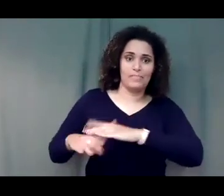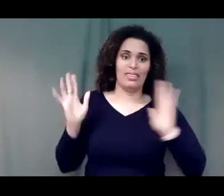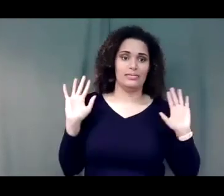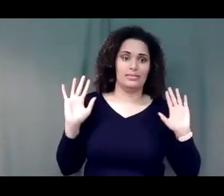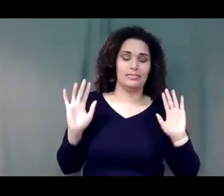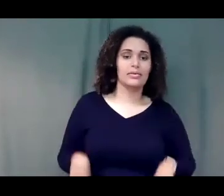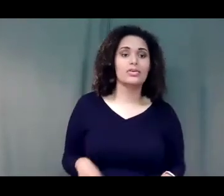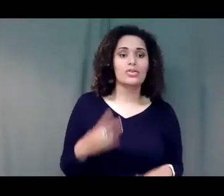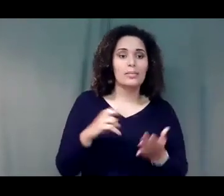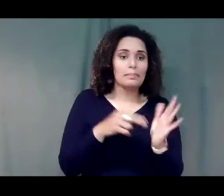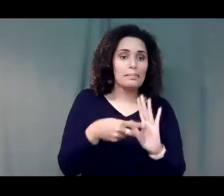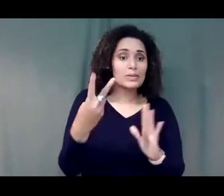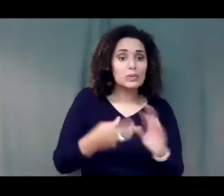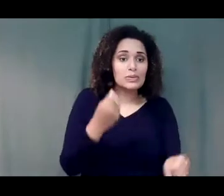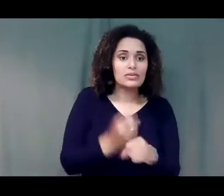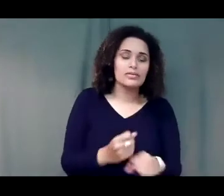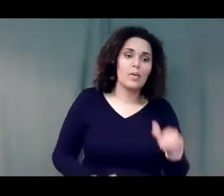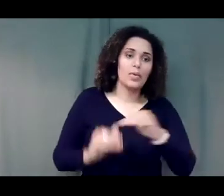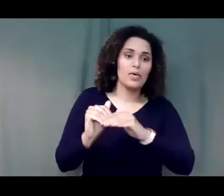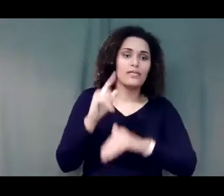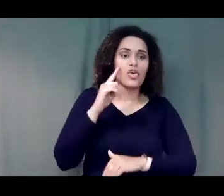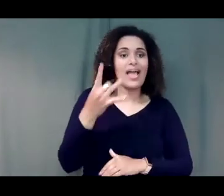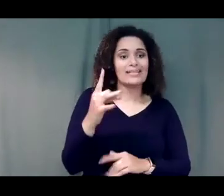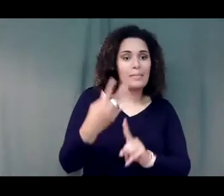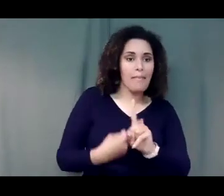them for 2 years because they stay full for 18 months.